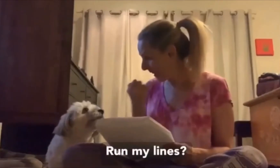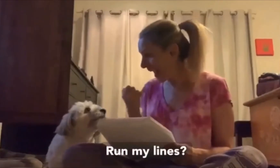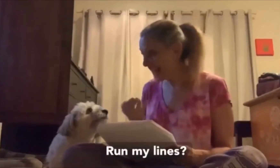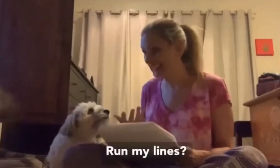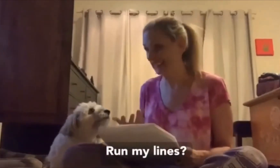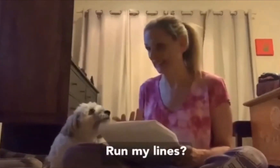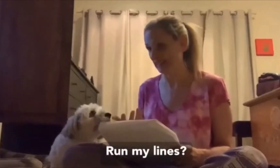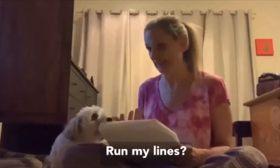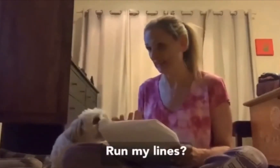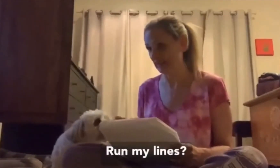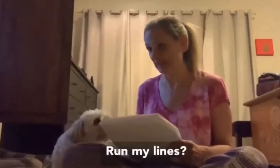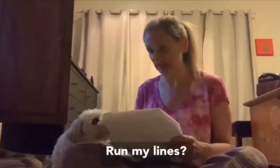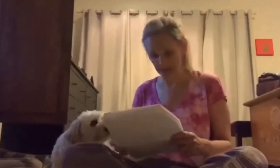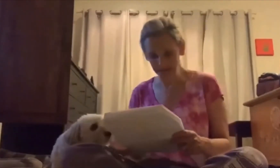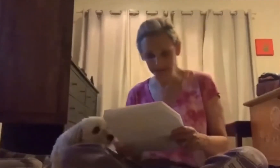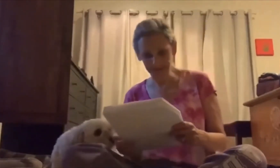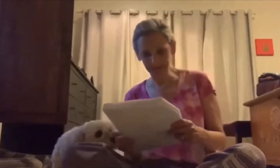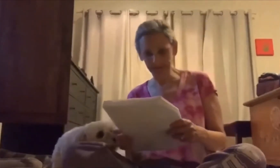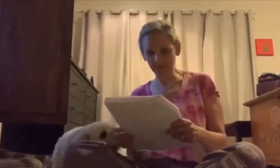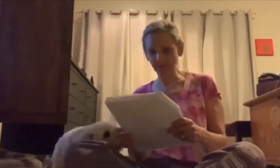With my lungs.